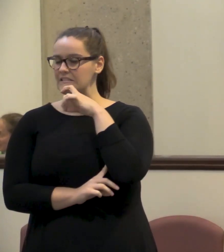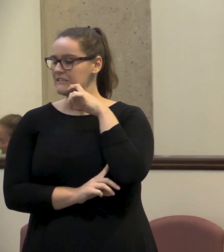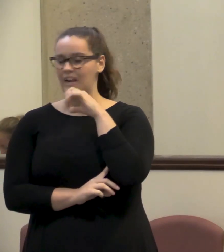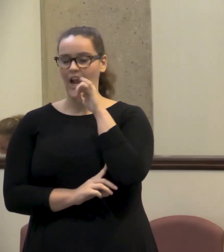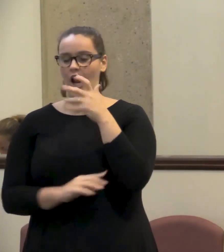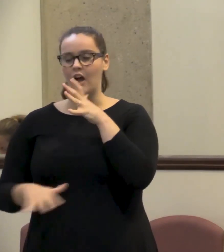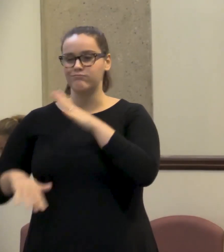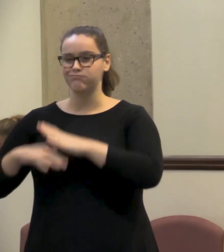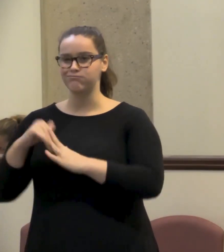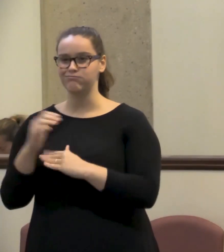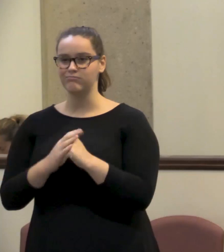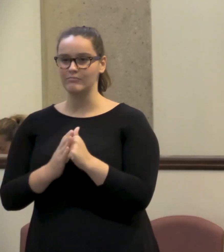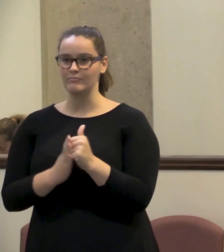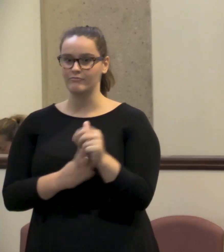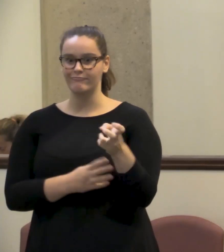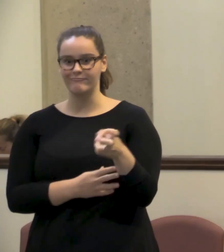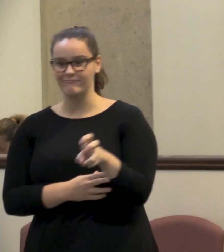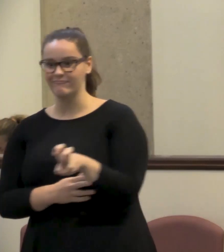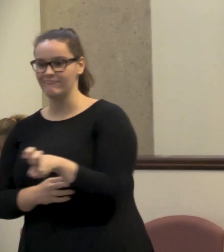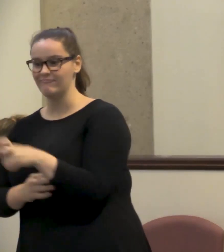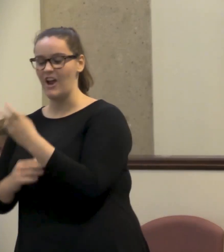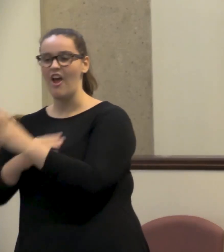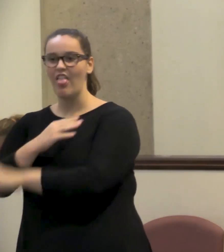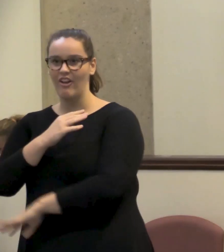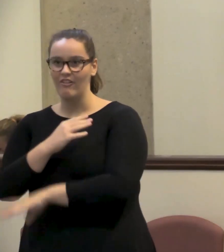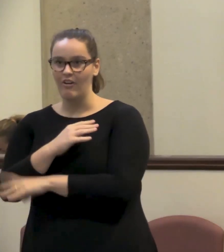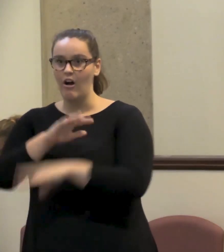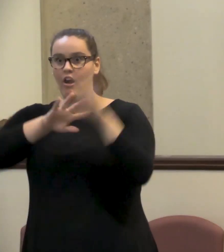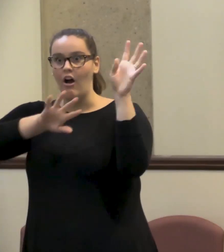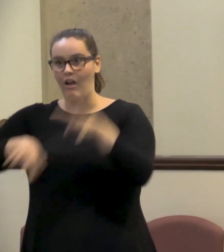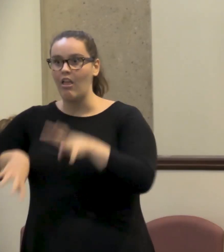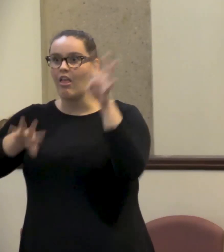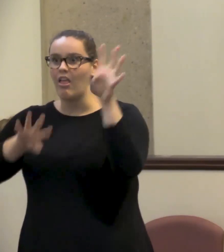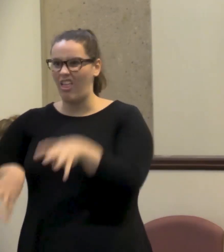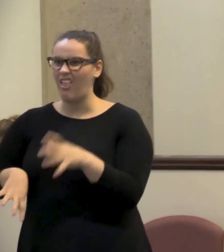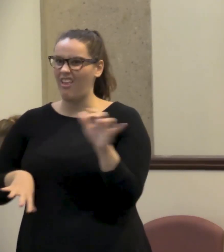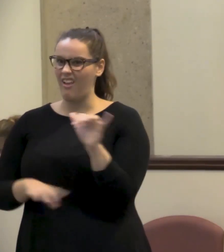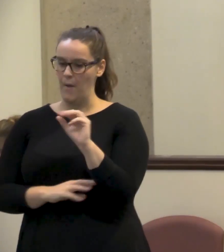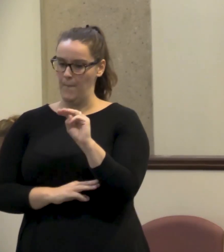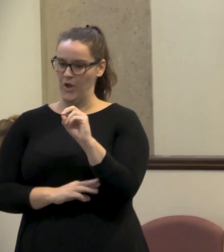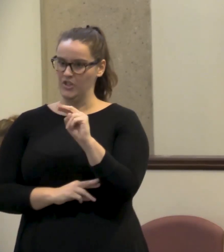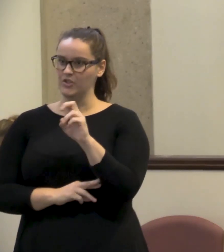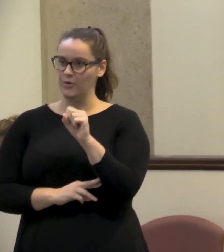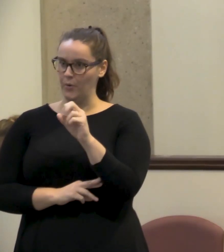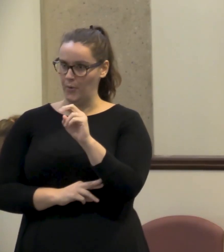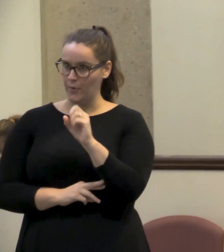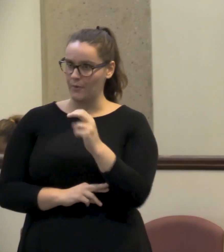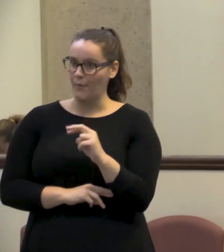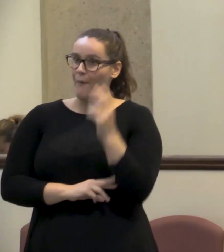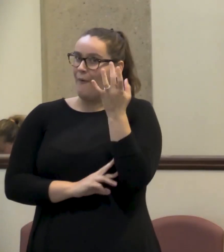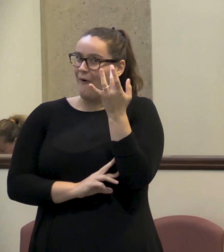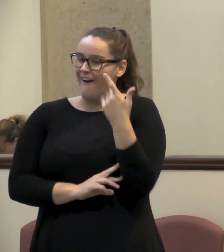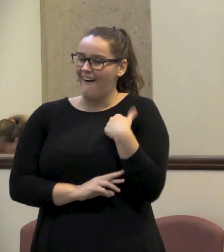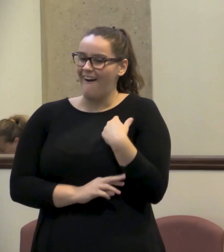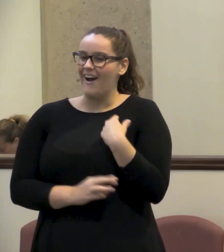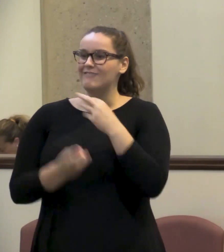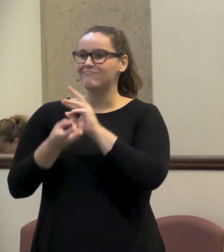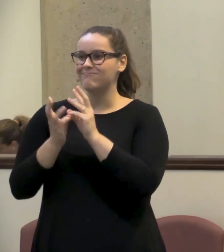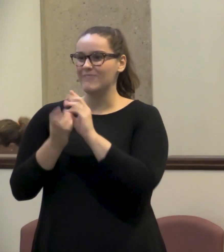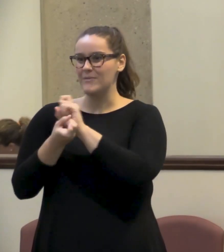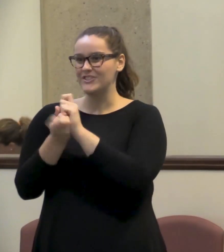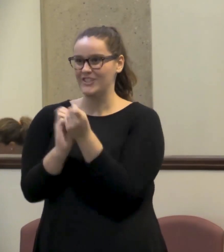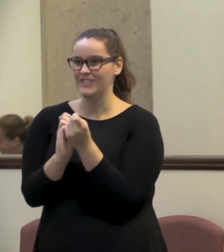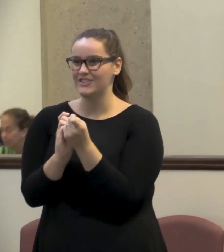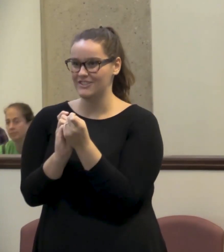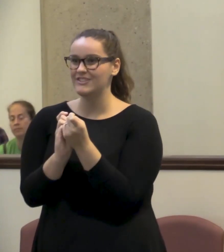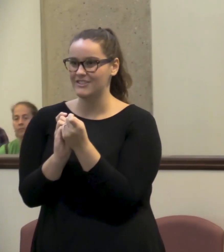discomfort to our fall monsoon period under climate change. This summer